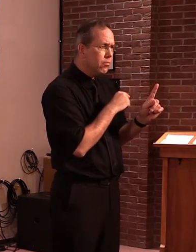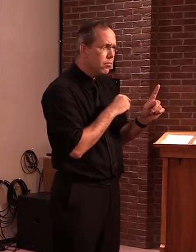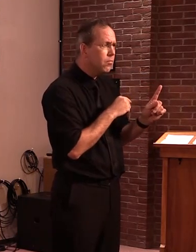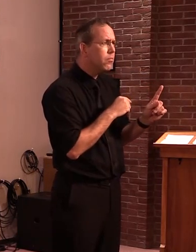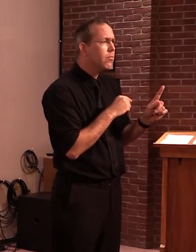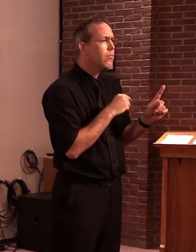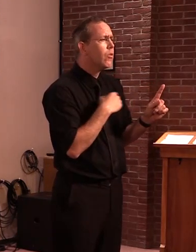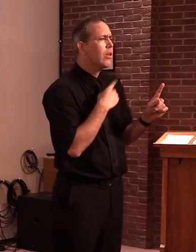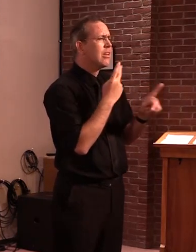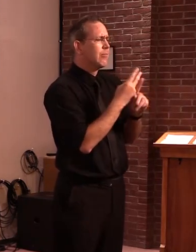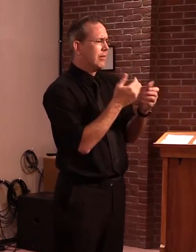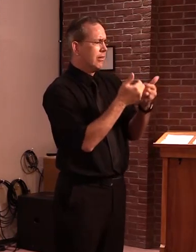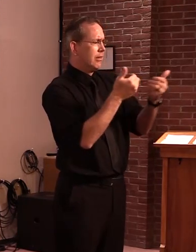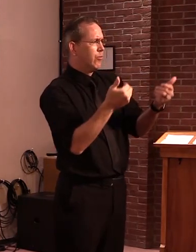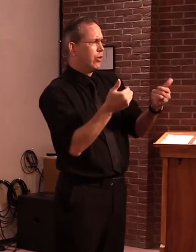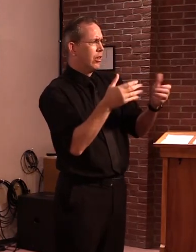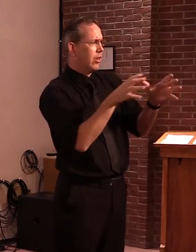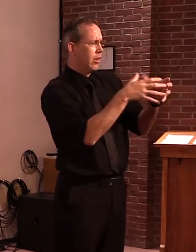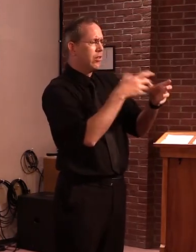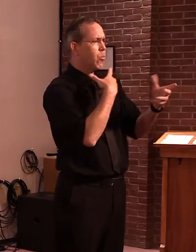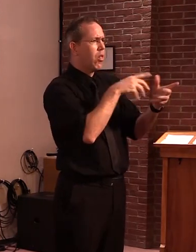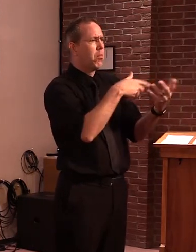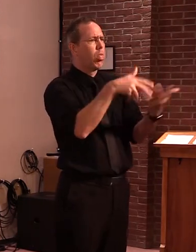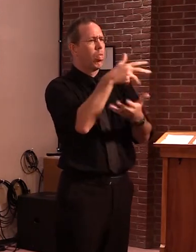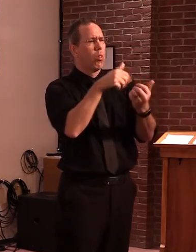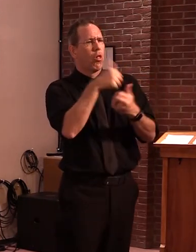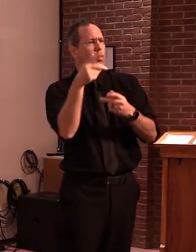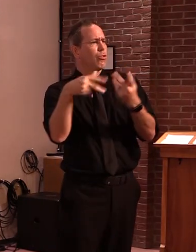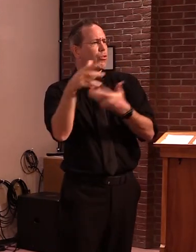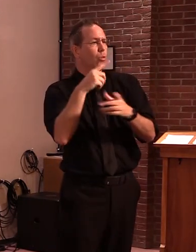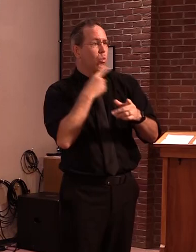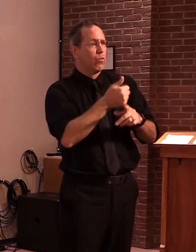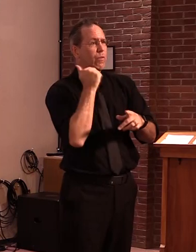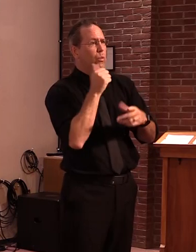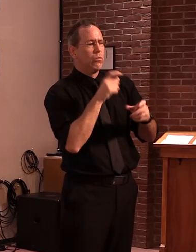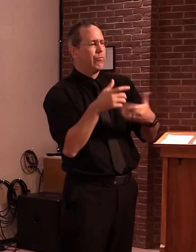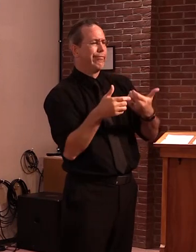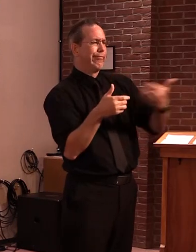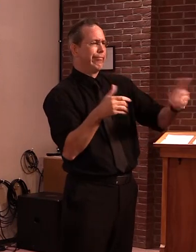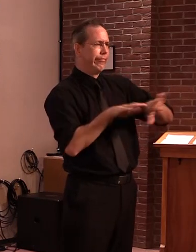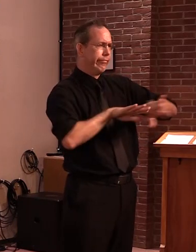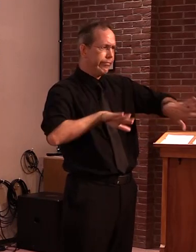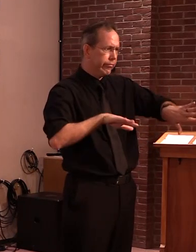segregated away from other prisoners. We are in conversations